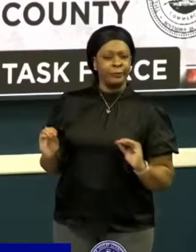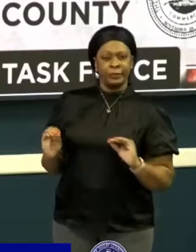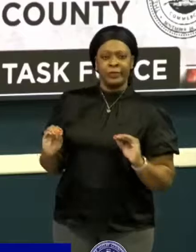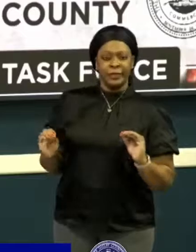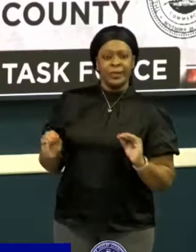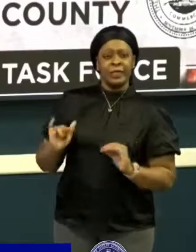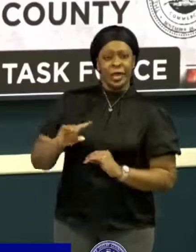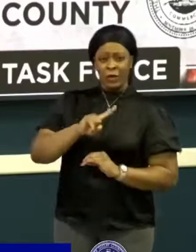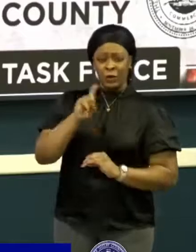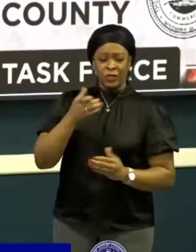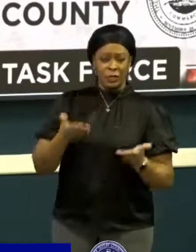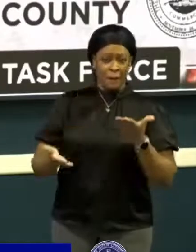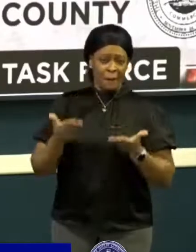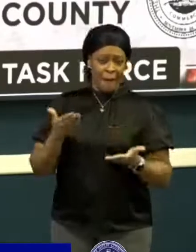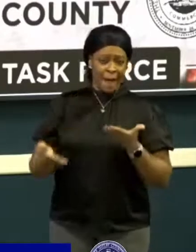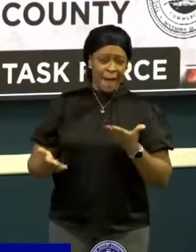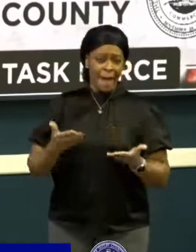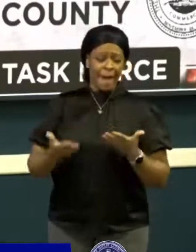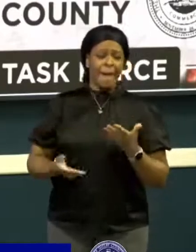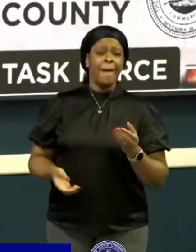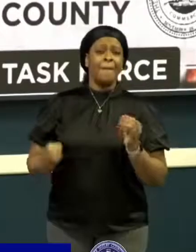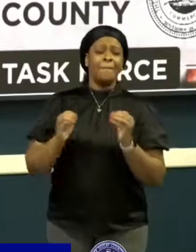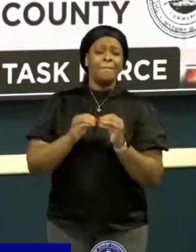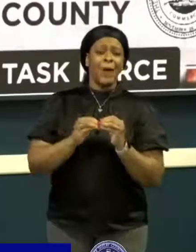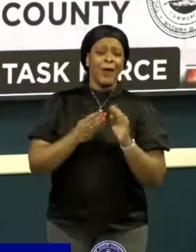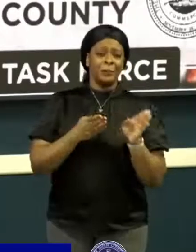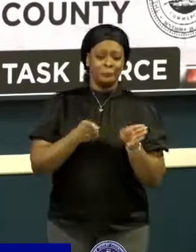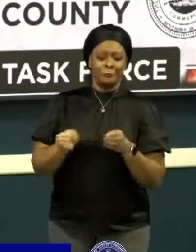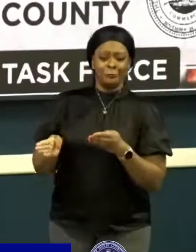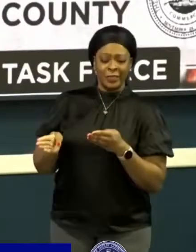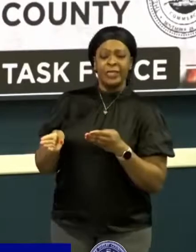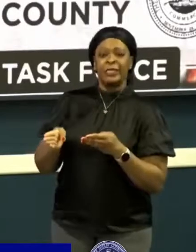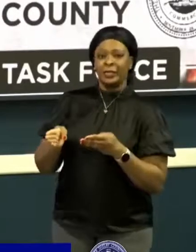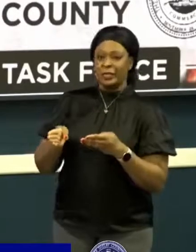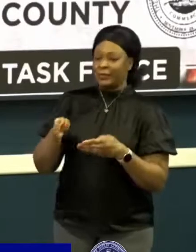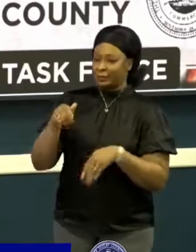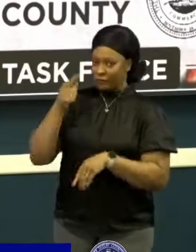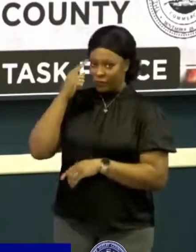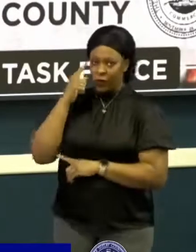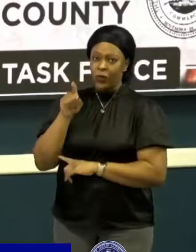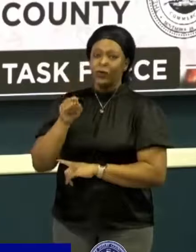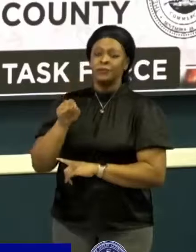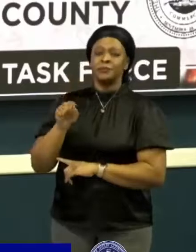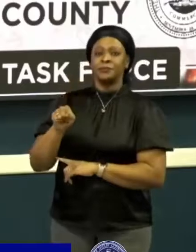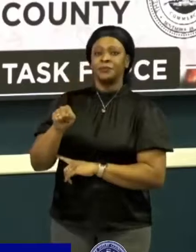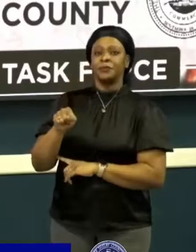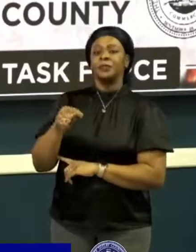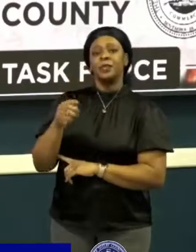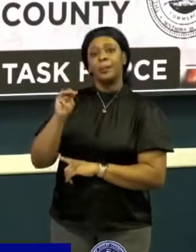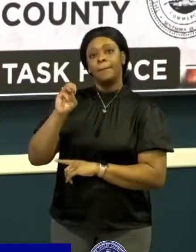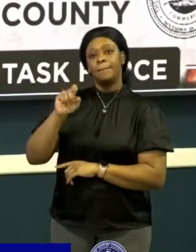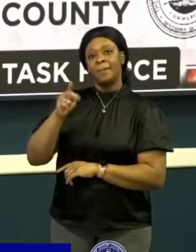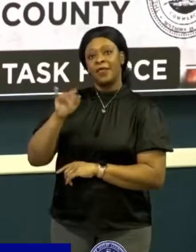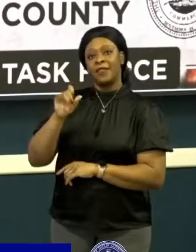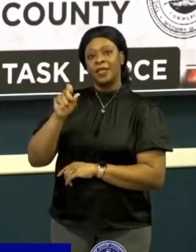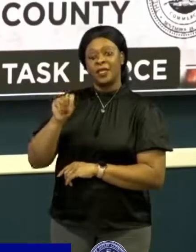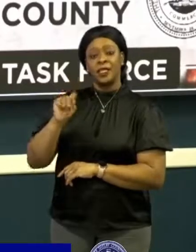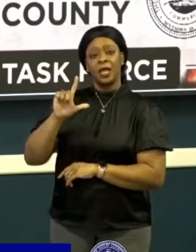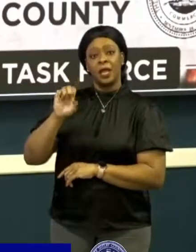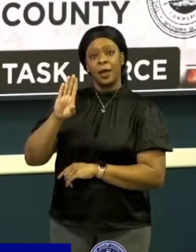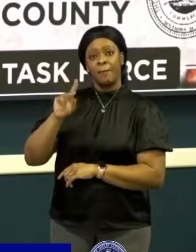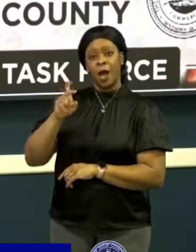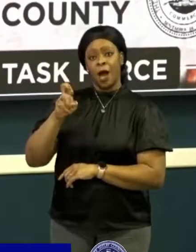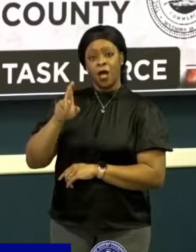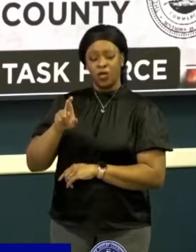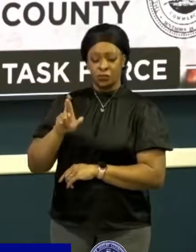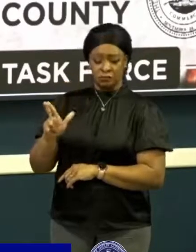That question would probably be more appropriately directed at Methodist Le Bonheur Healthcare, because they will